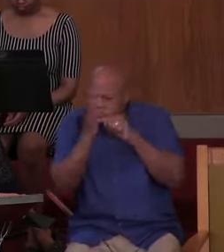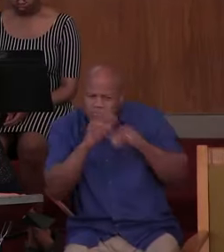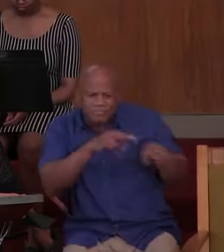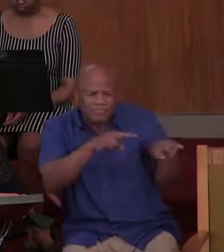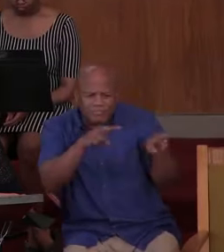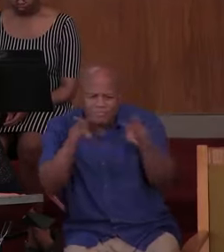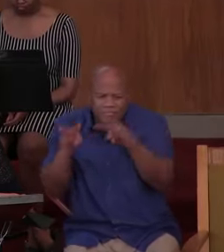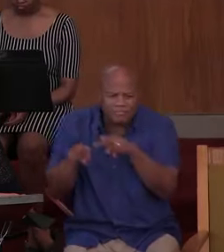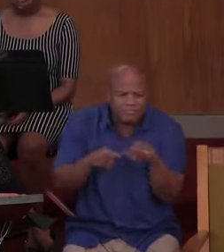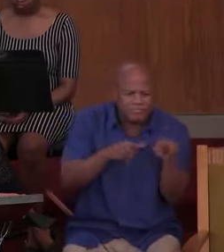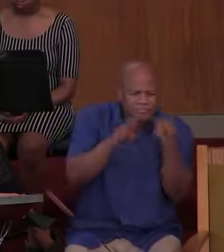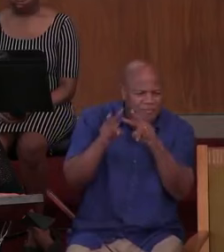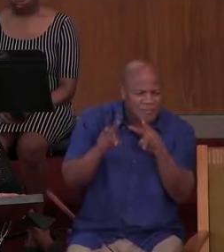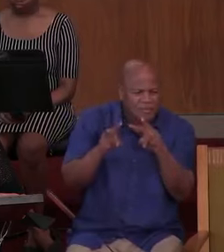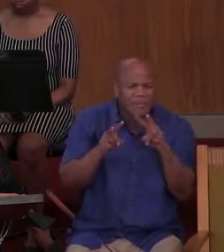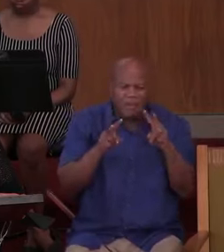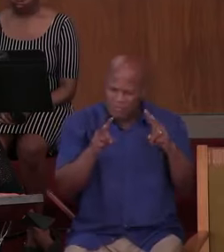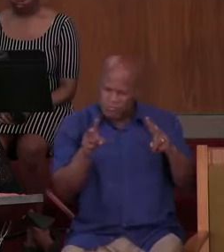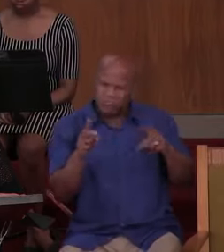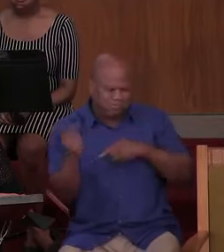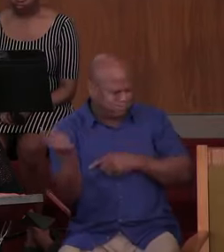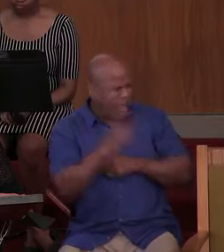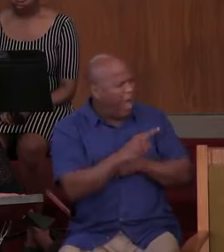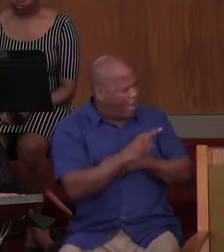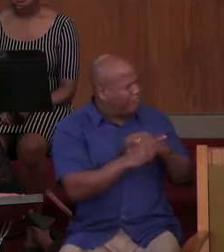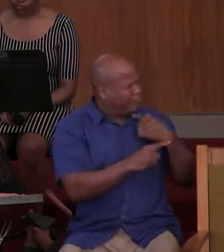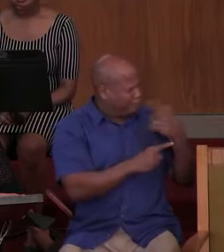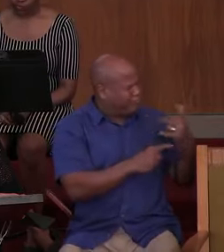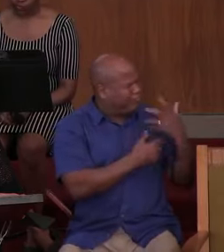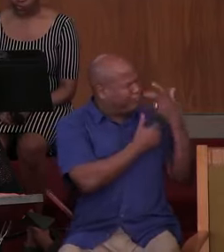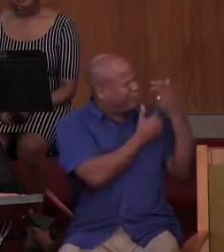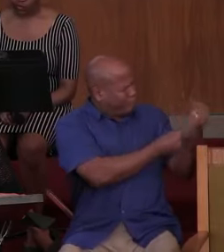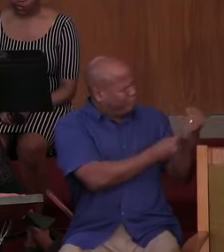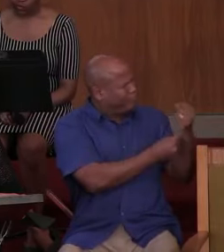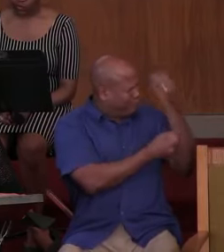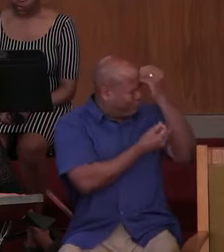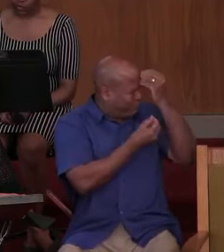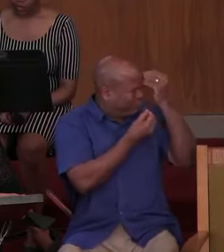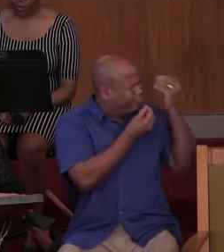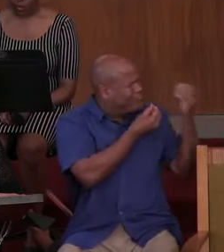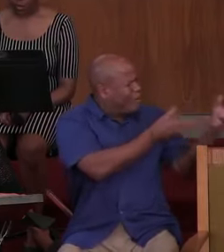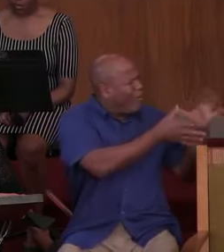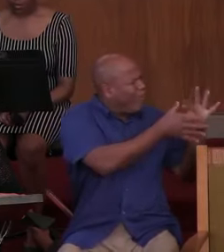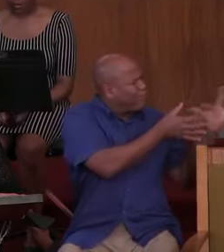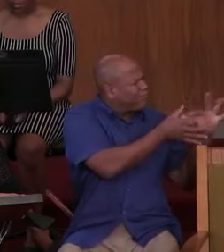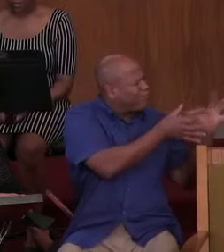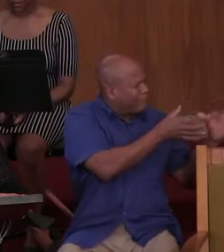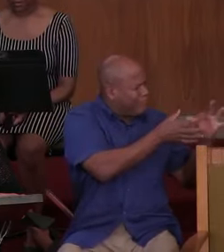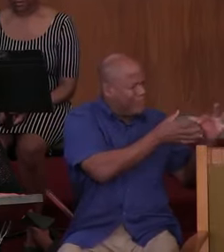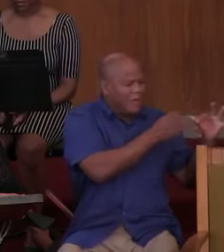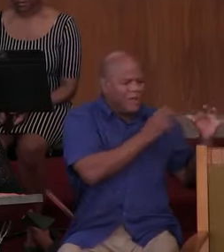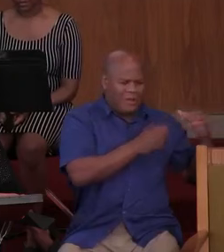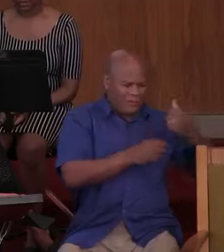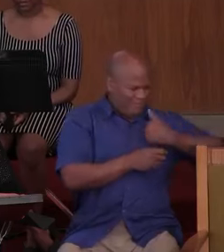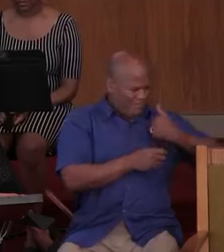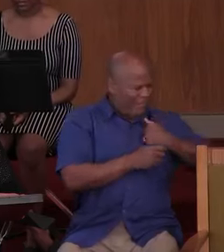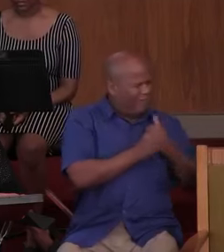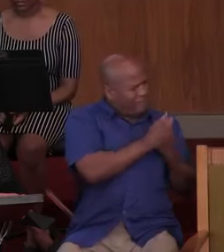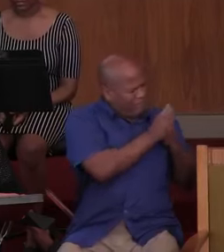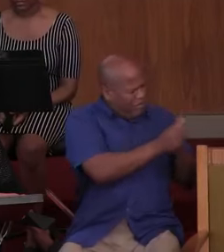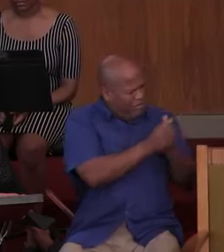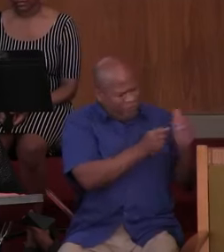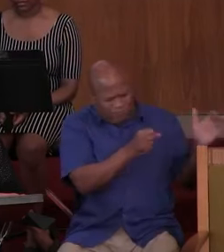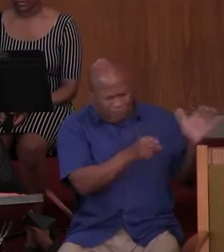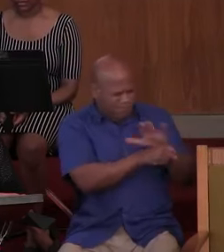fellow Israelites who went up with me made the hearts of the people melt in fear. I, however, followed the Lord my God